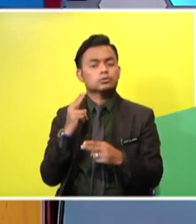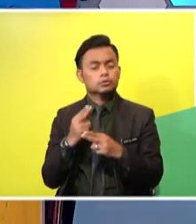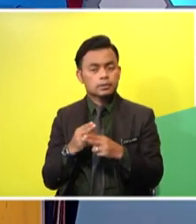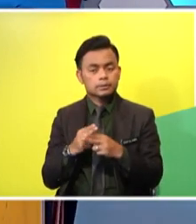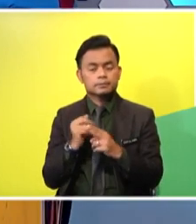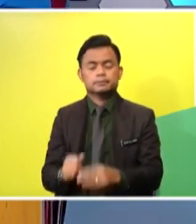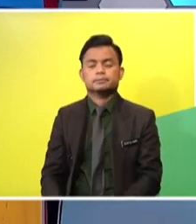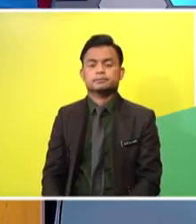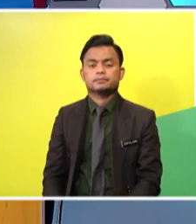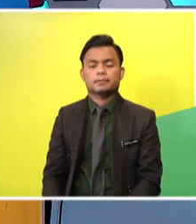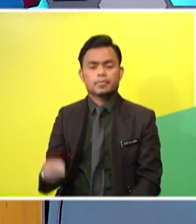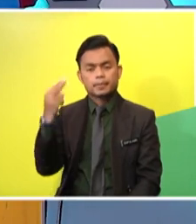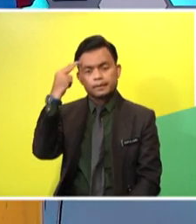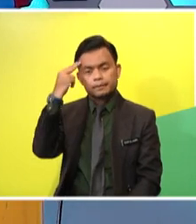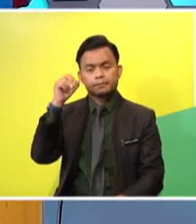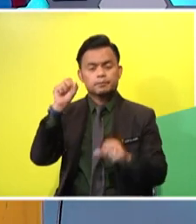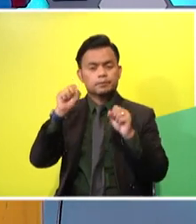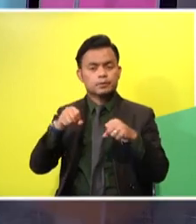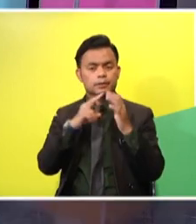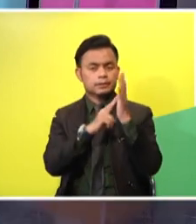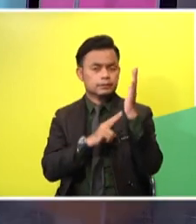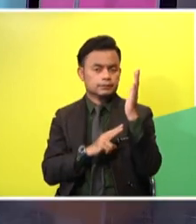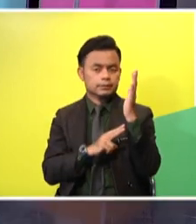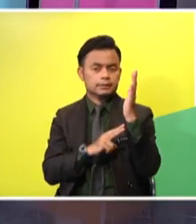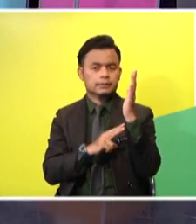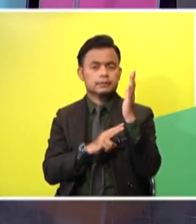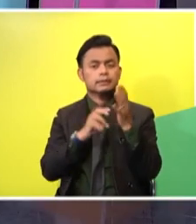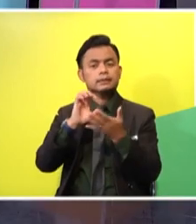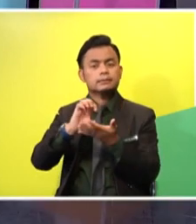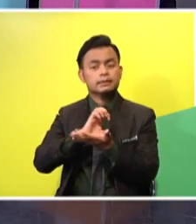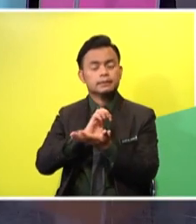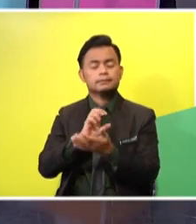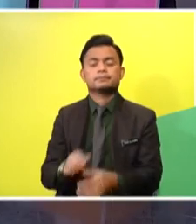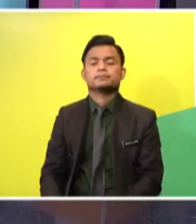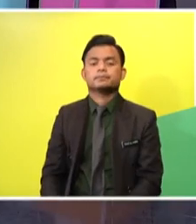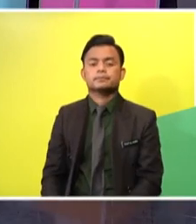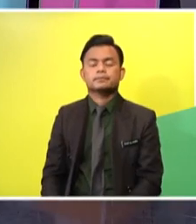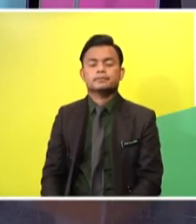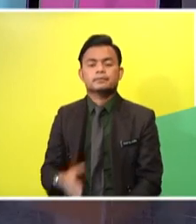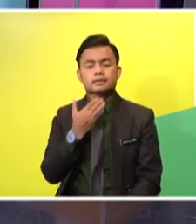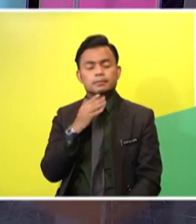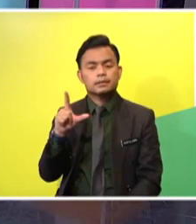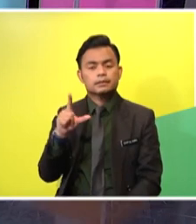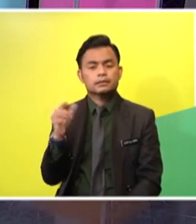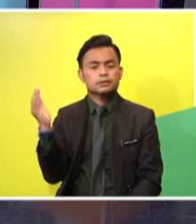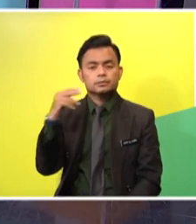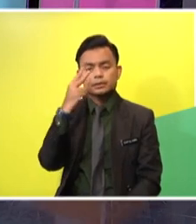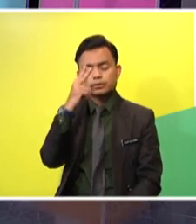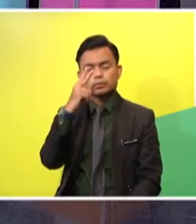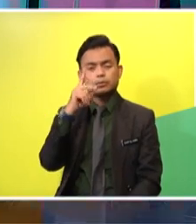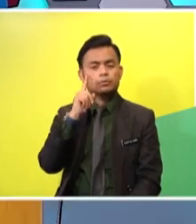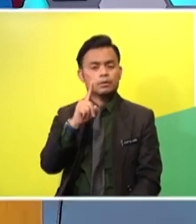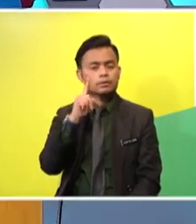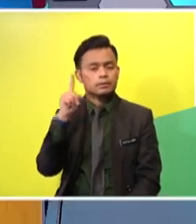Hanif. Yes. Shall we read the email first? Sure. Okay. Let's go one by one. Hi,